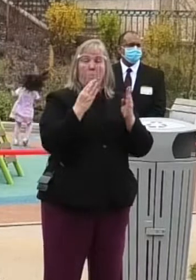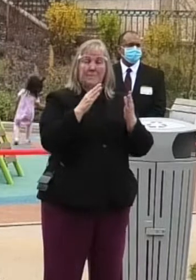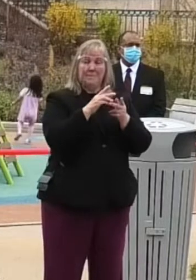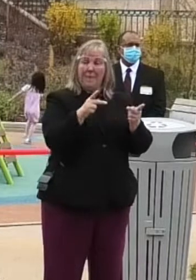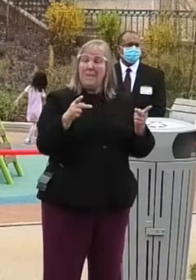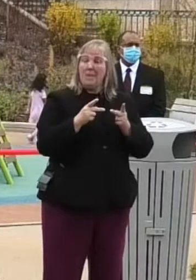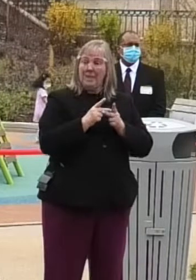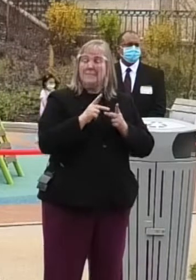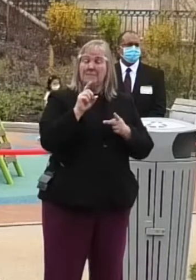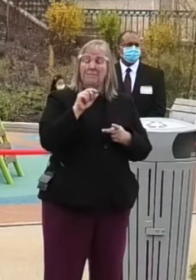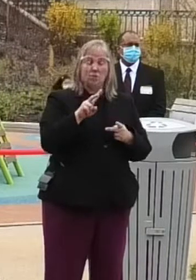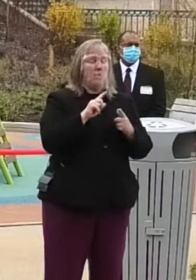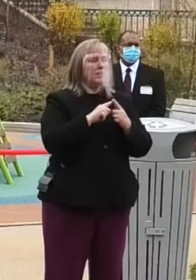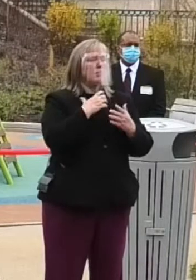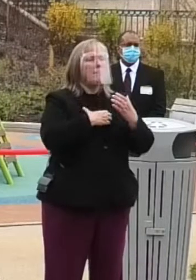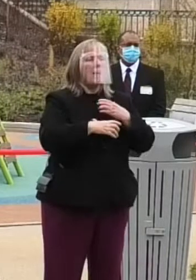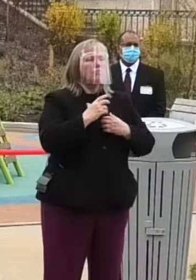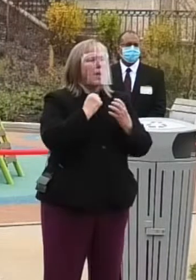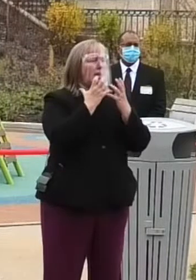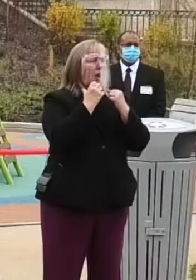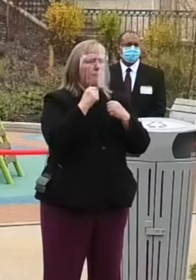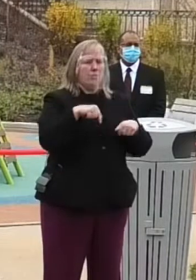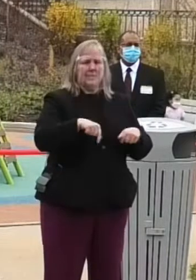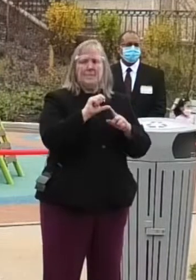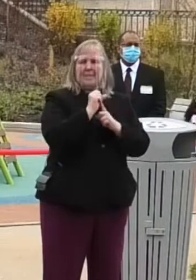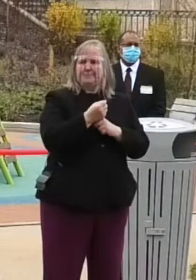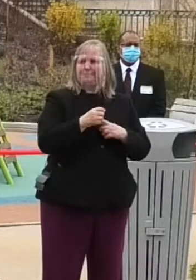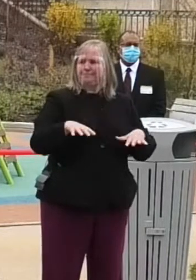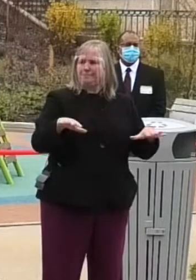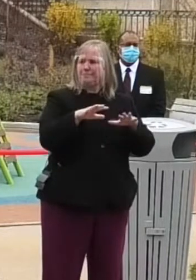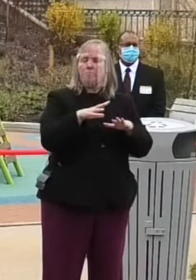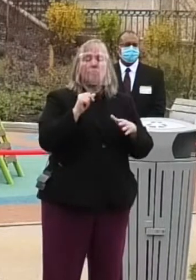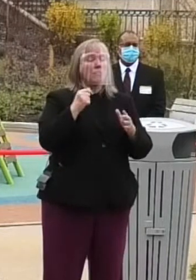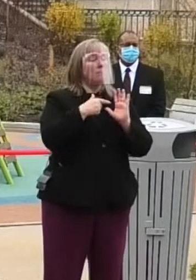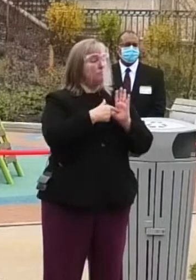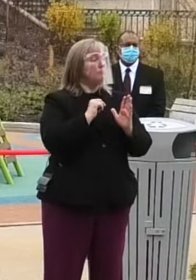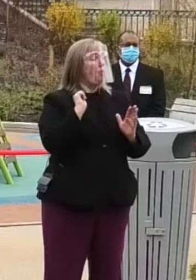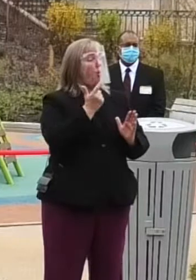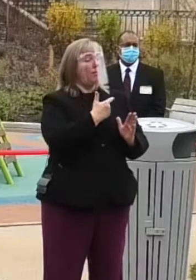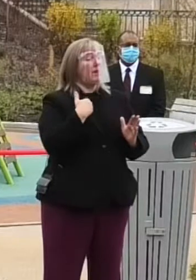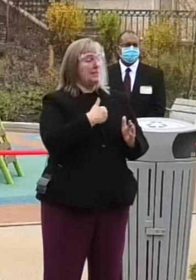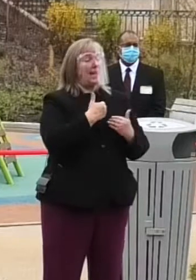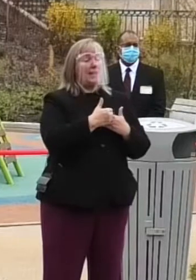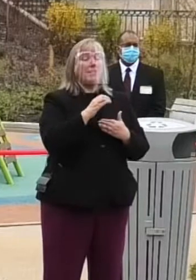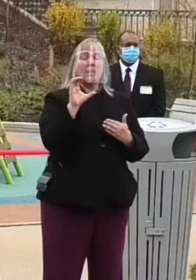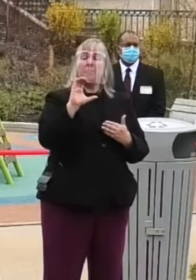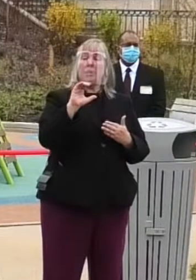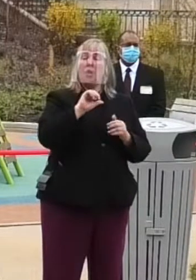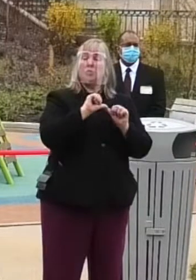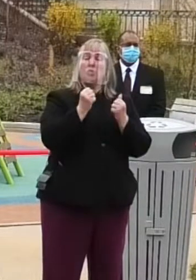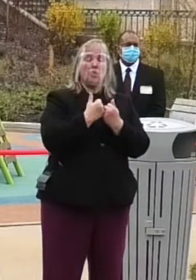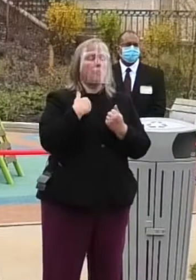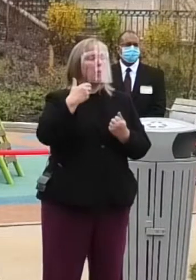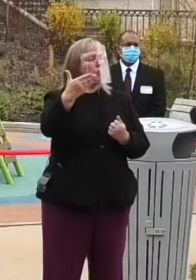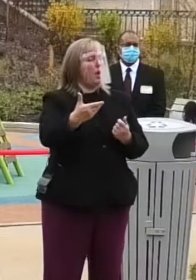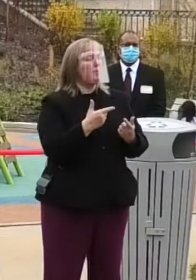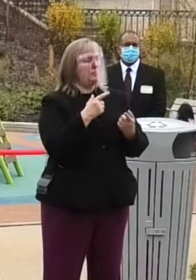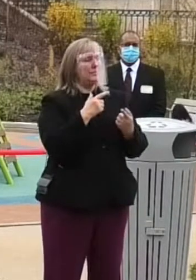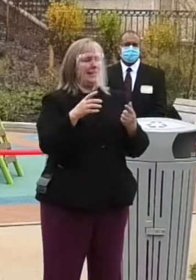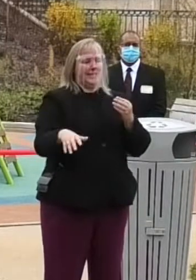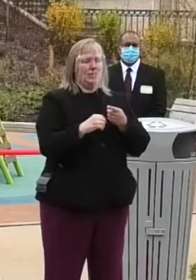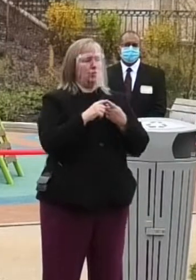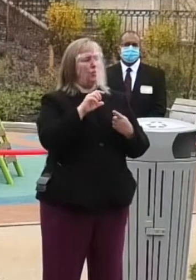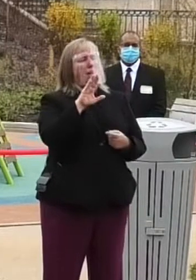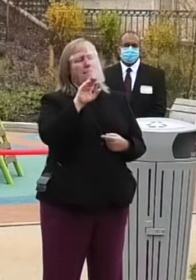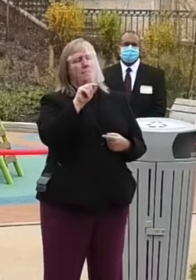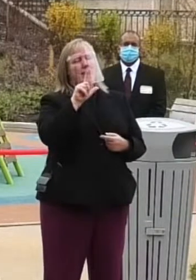passion and care for this setting. On behalf of all of us at the Columbia Association, we welcome the addition of Bailey Park to